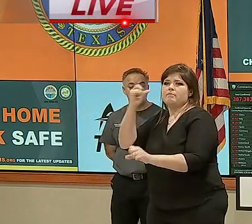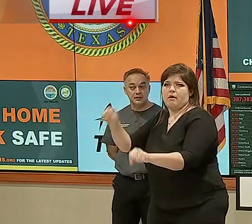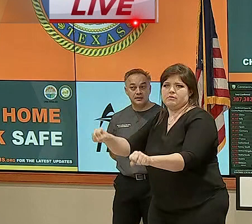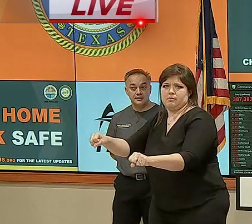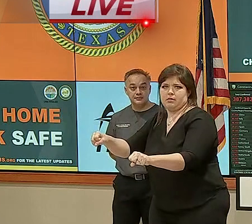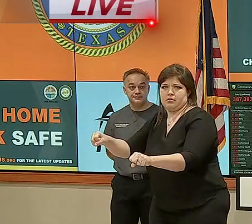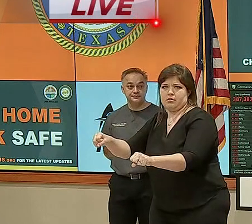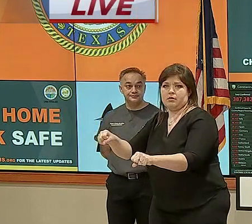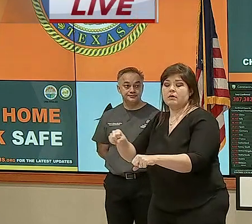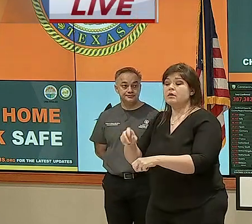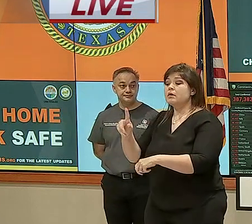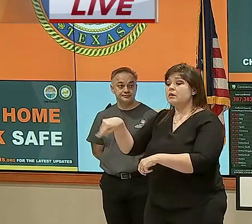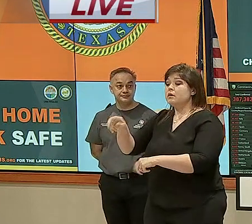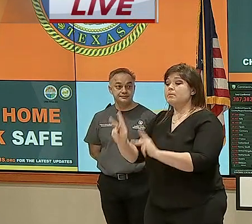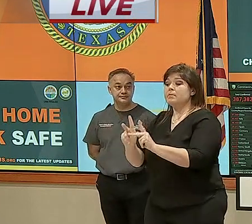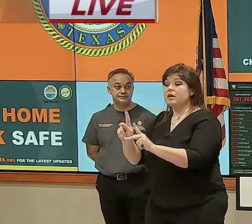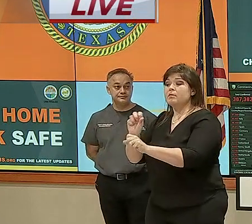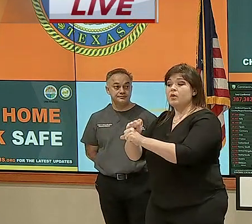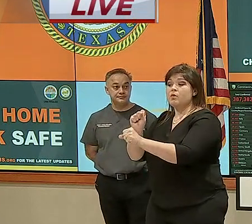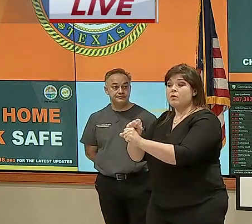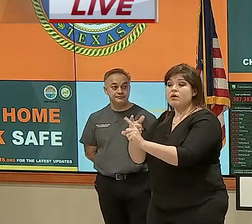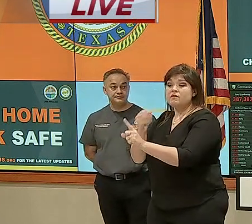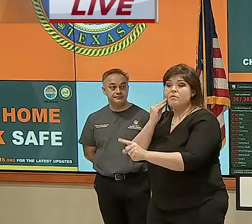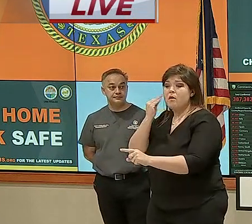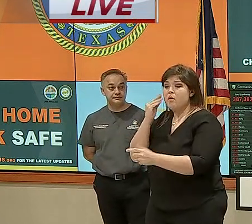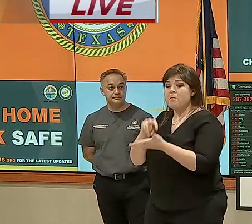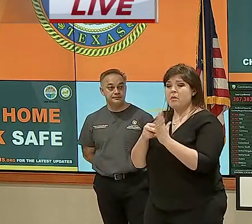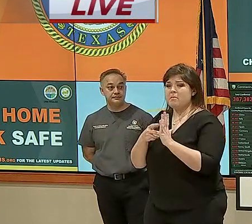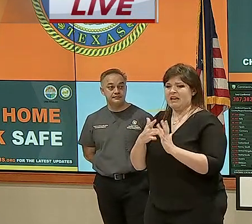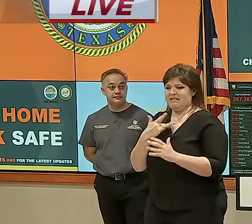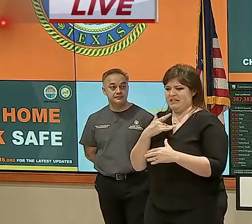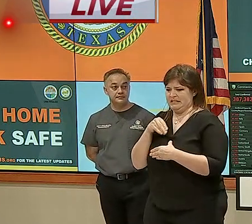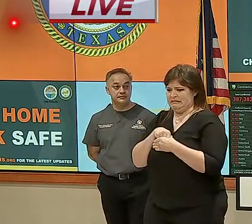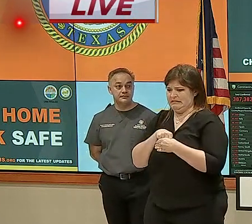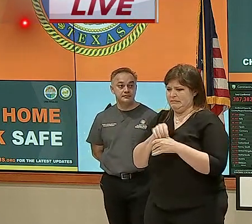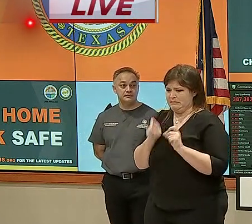People working from home do not have to shelter in place or feel as though